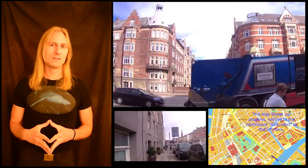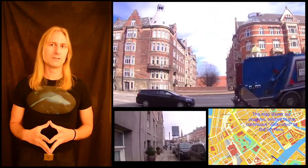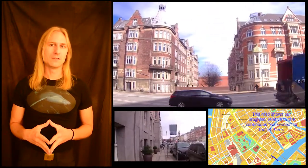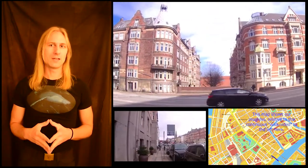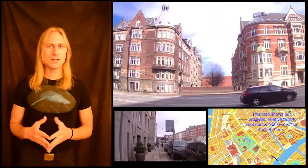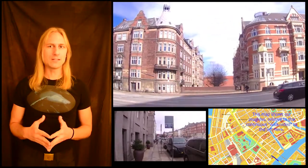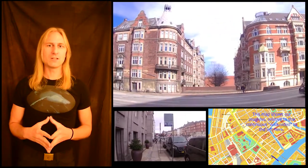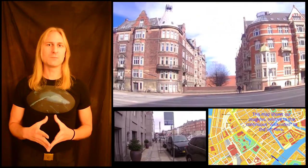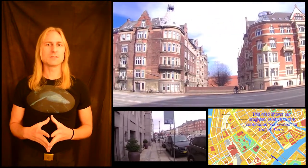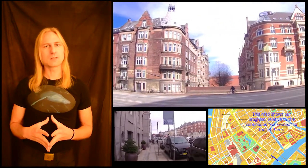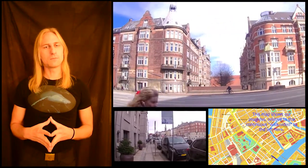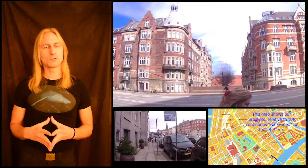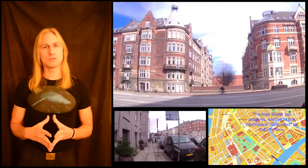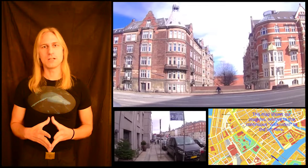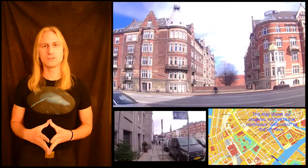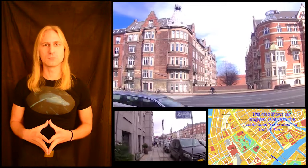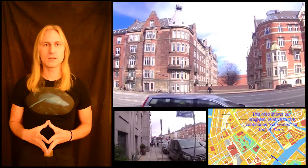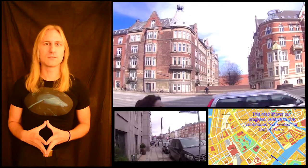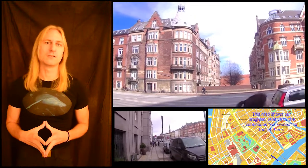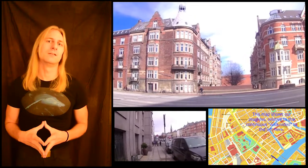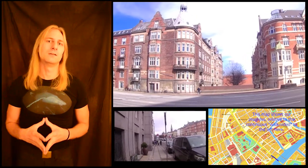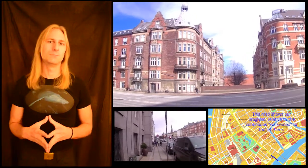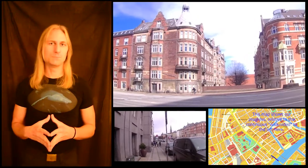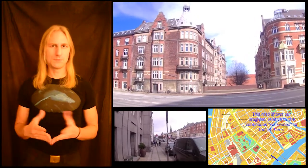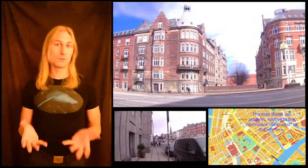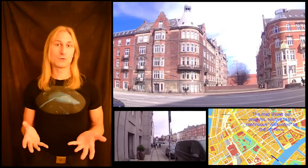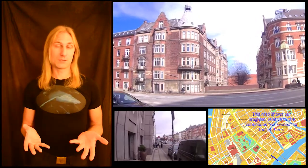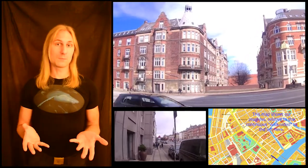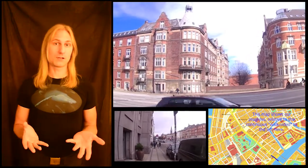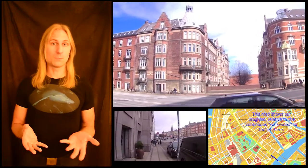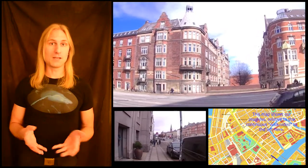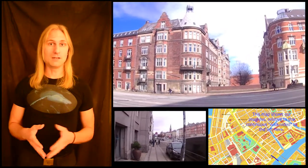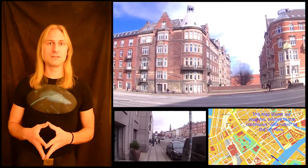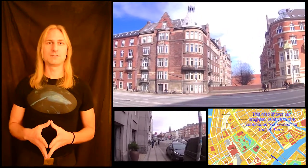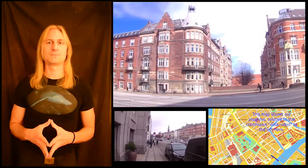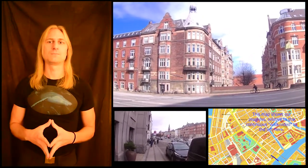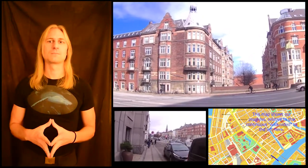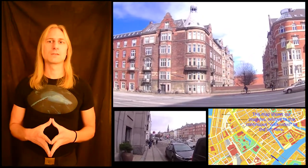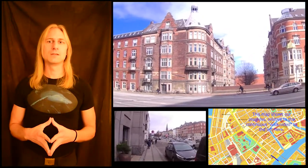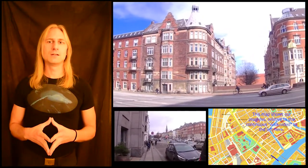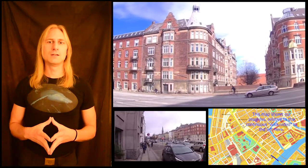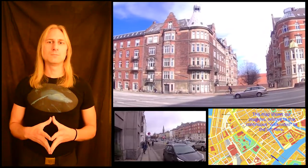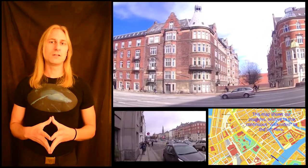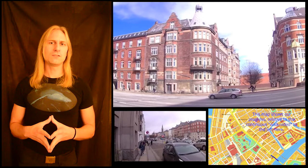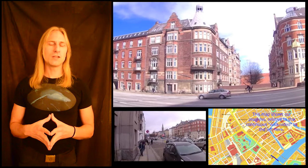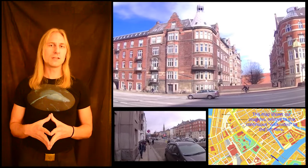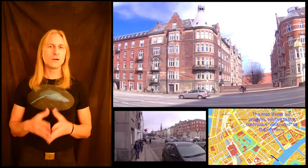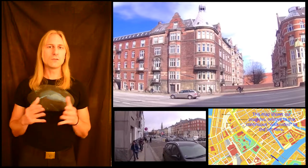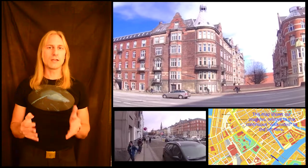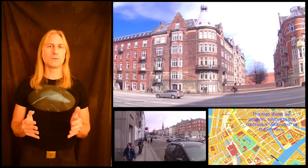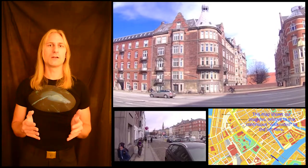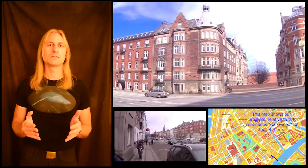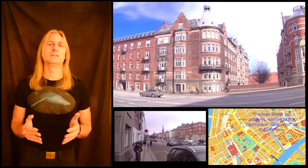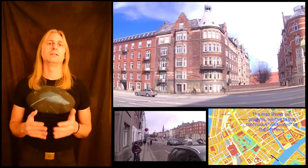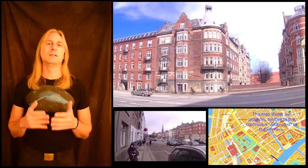read, there might even have been some fortifications present before Absalon made his. But his taking over